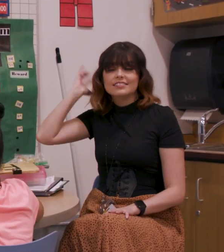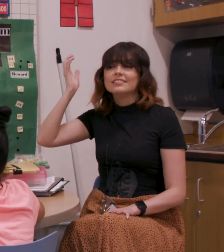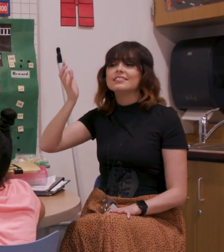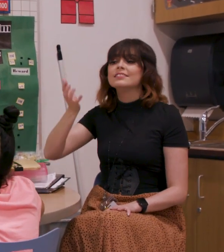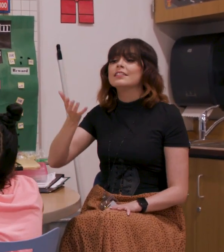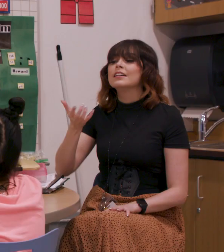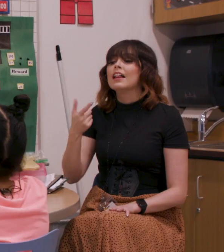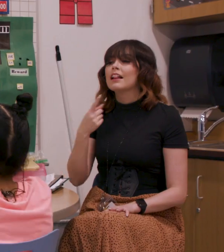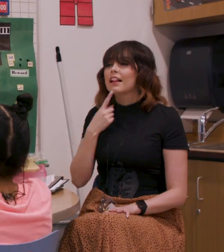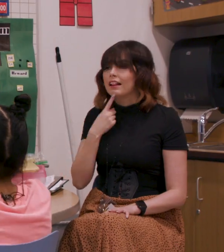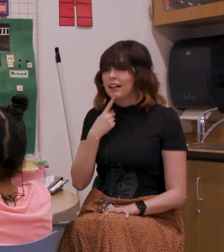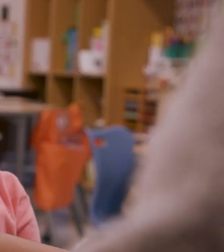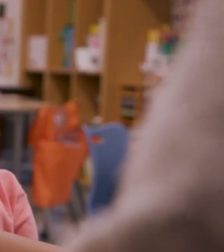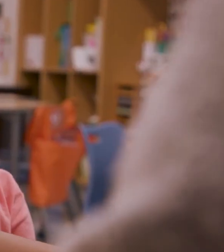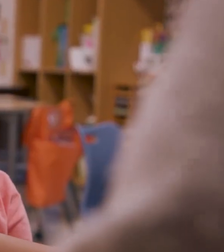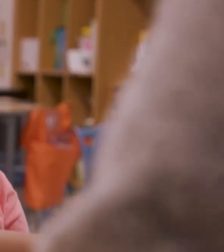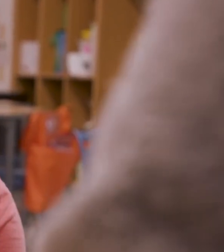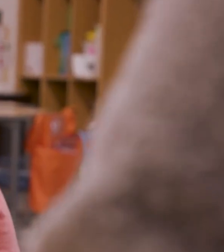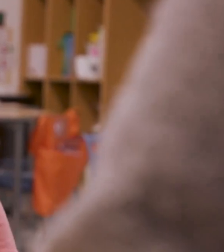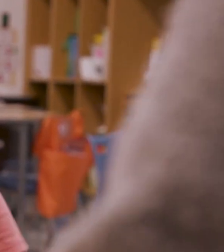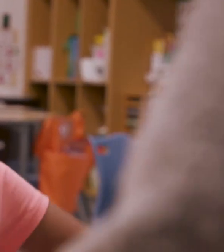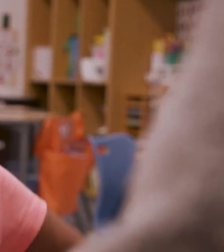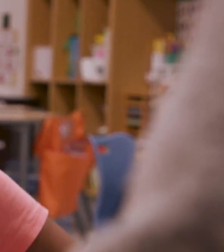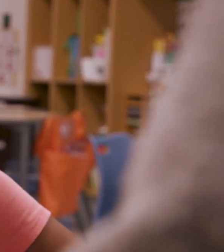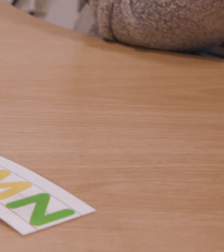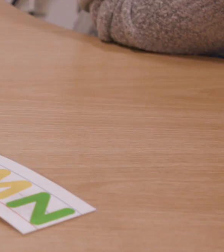and how can we shape our program to be inclusive of them.